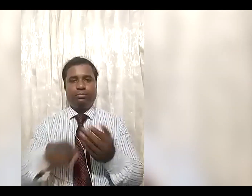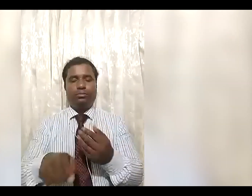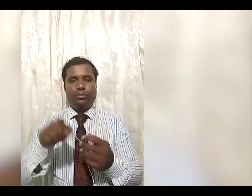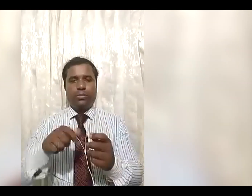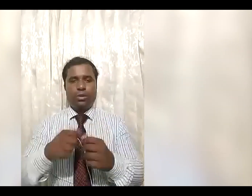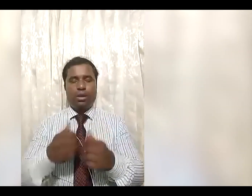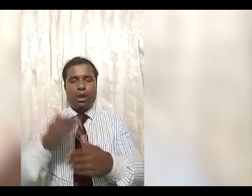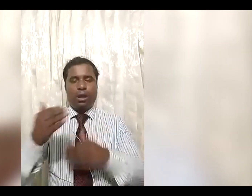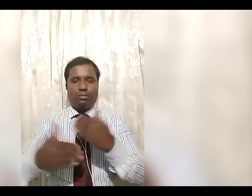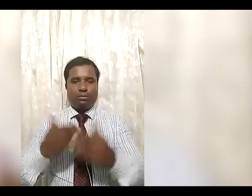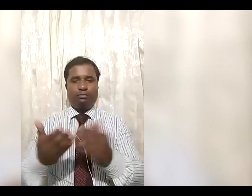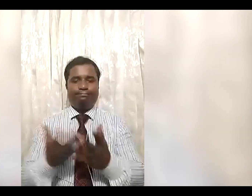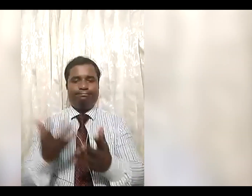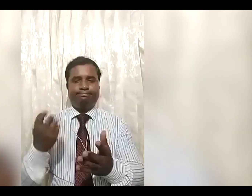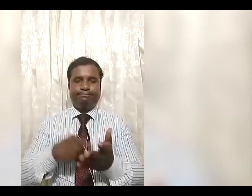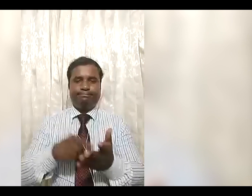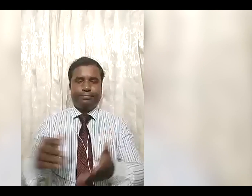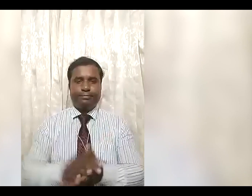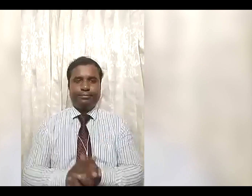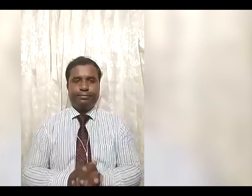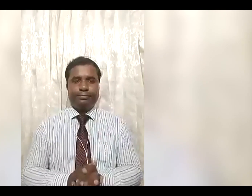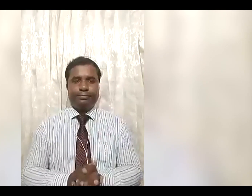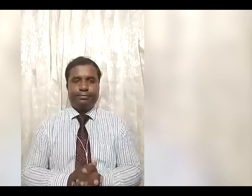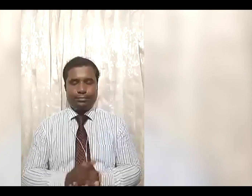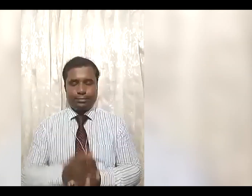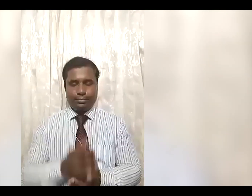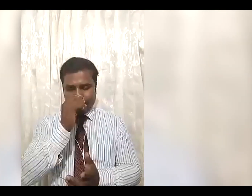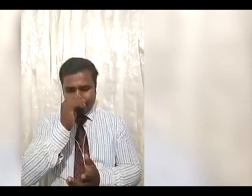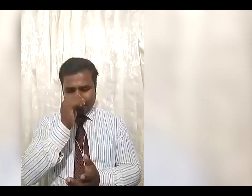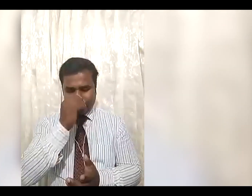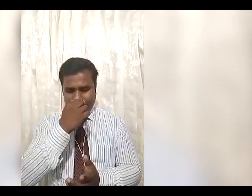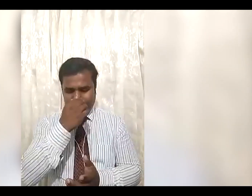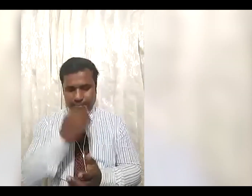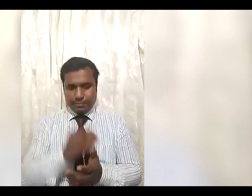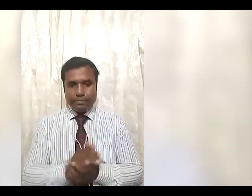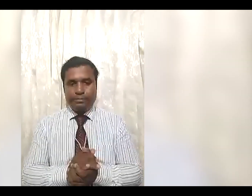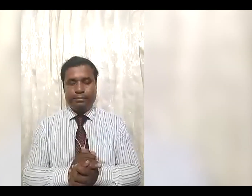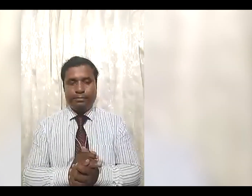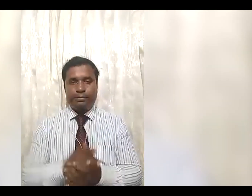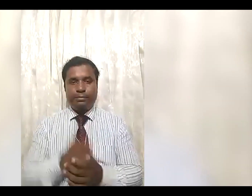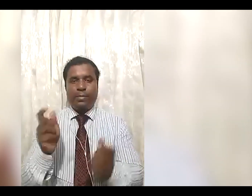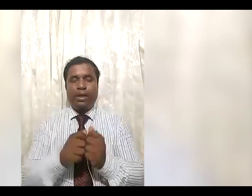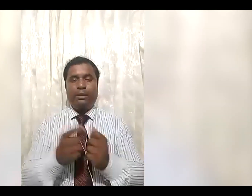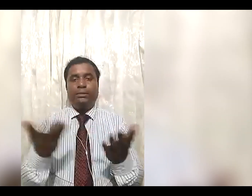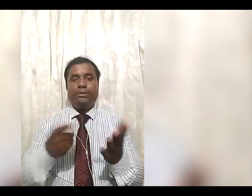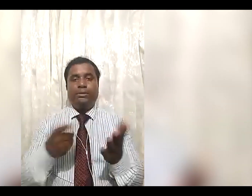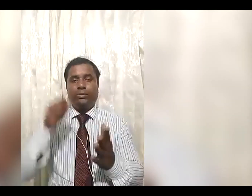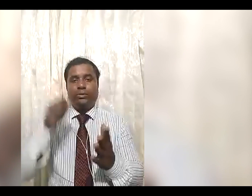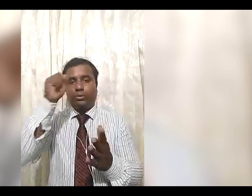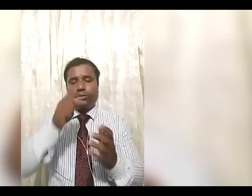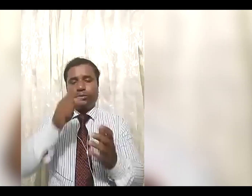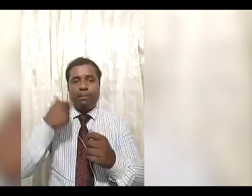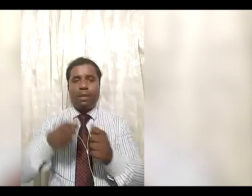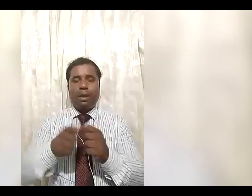behind. So when we were trying to assess in Bangladesh, what are the segments of our society who are in danger of being left